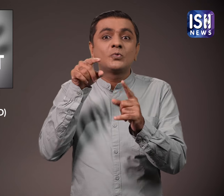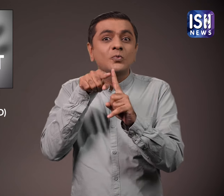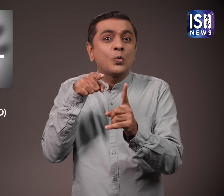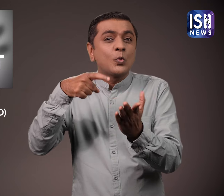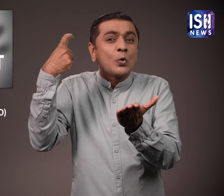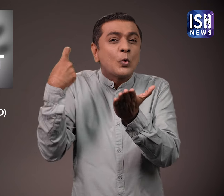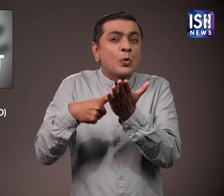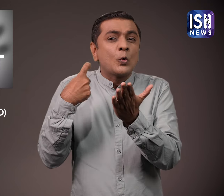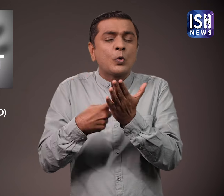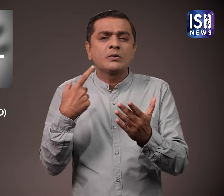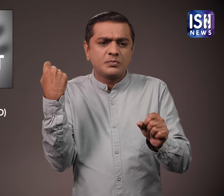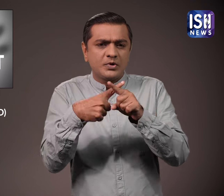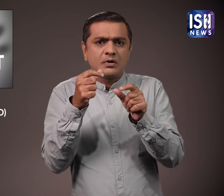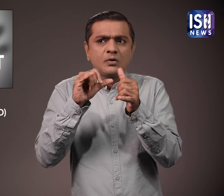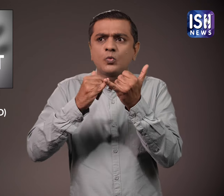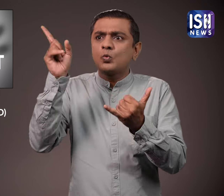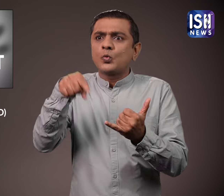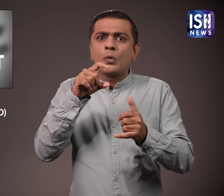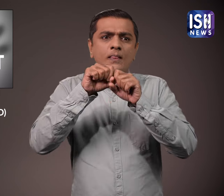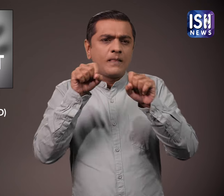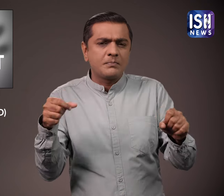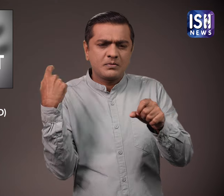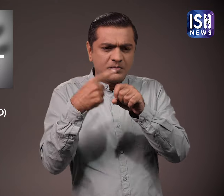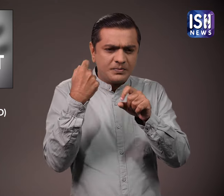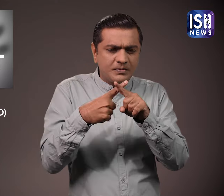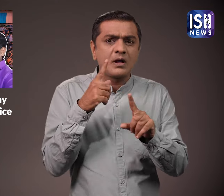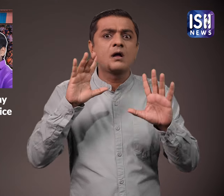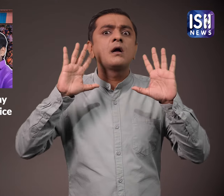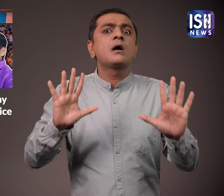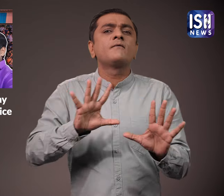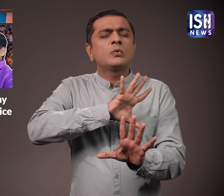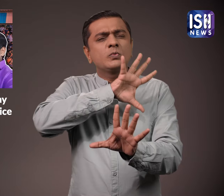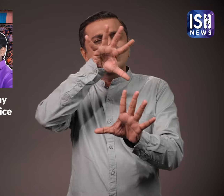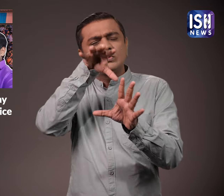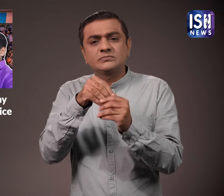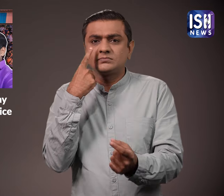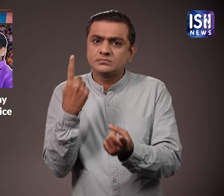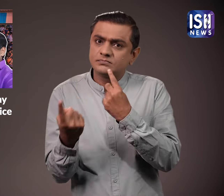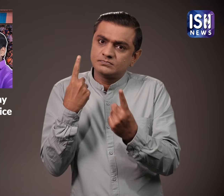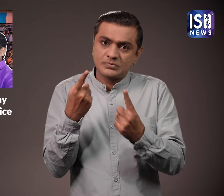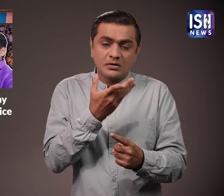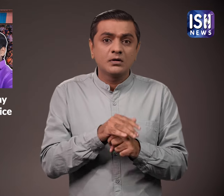SIT investigated and collected sufficient evidence against Shinde as per POXO Act.